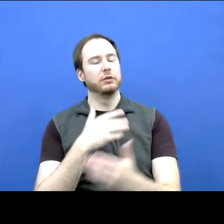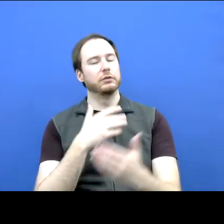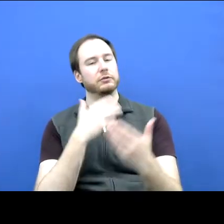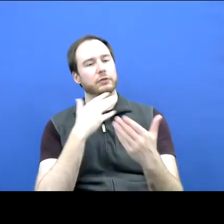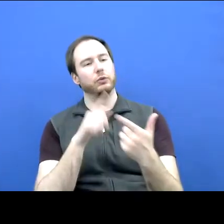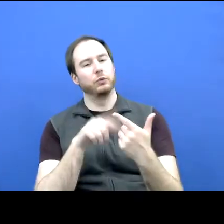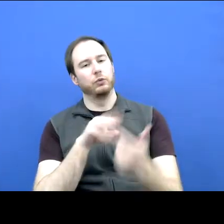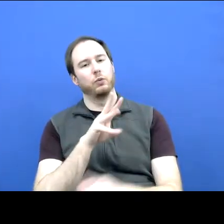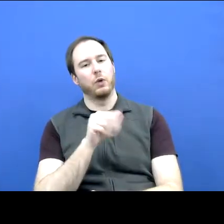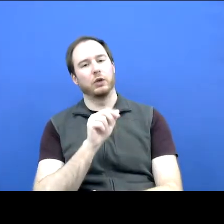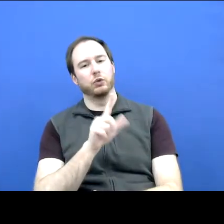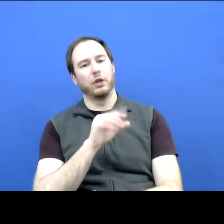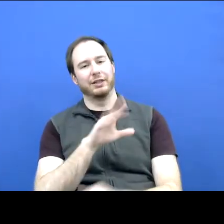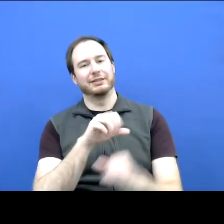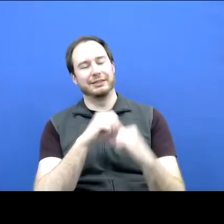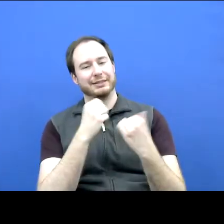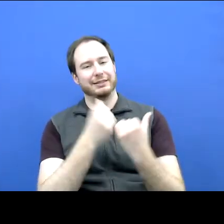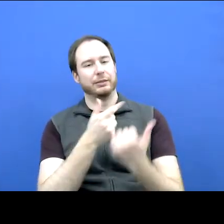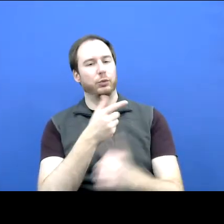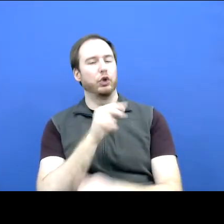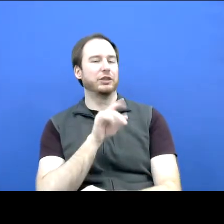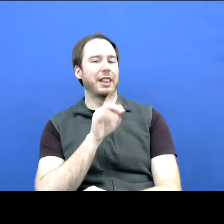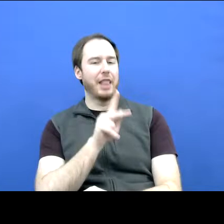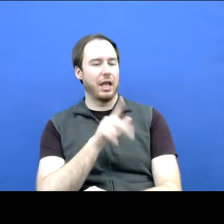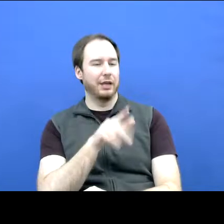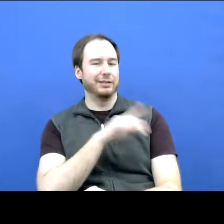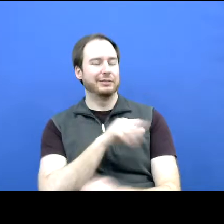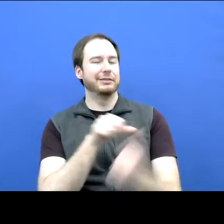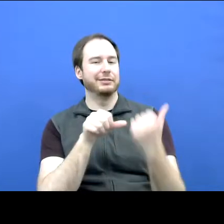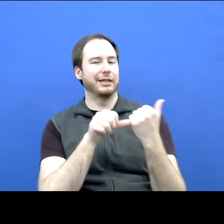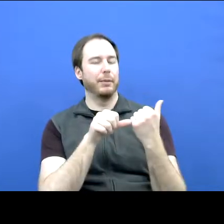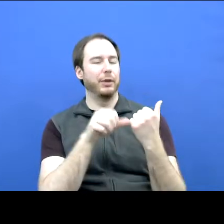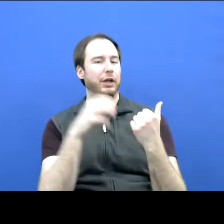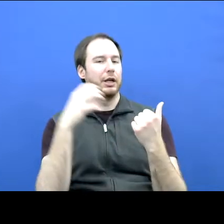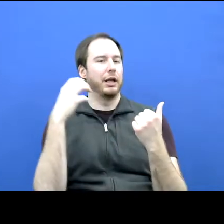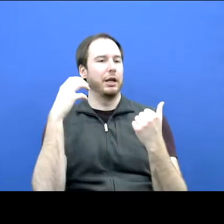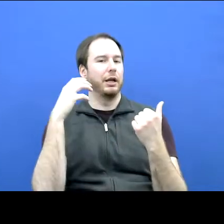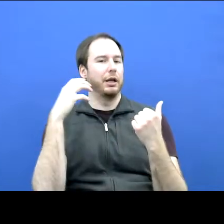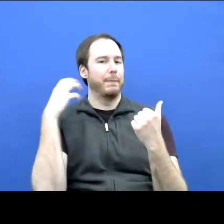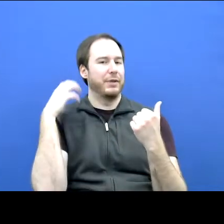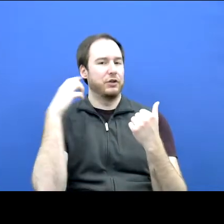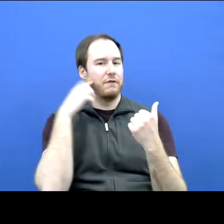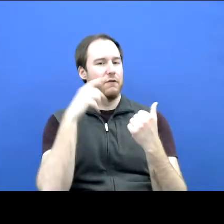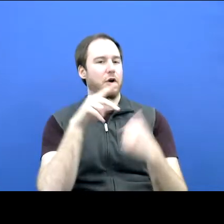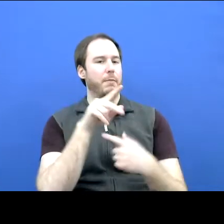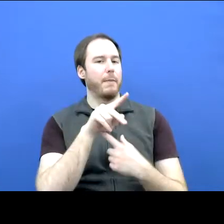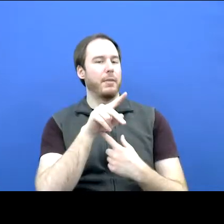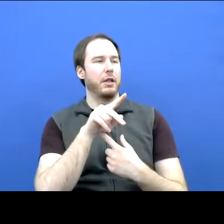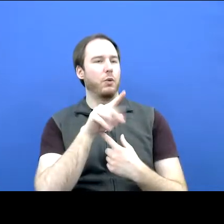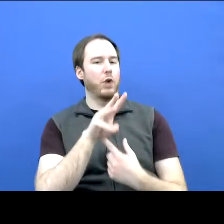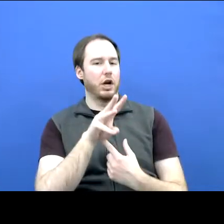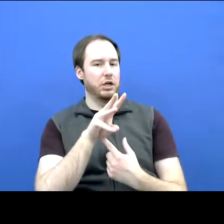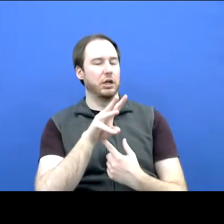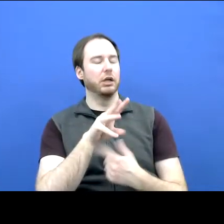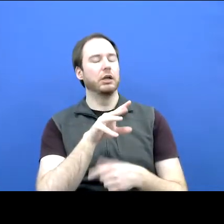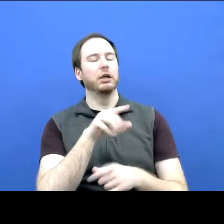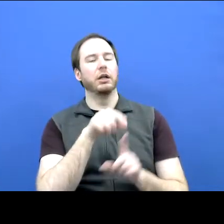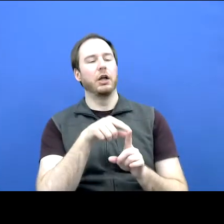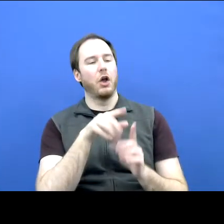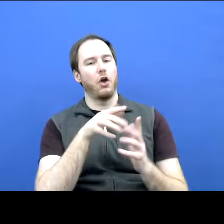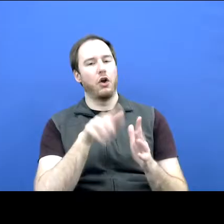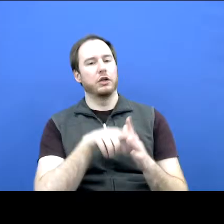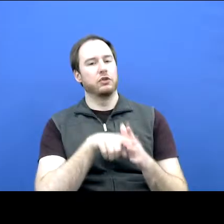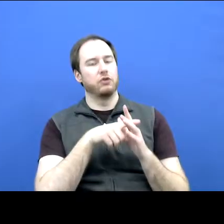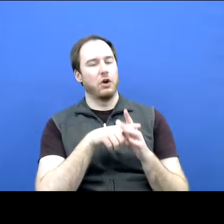and his team, Wassel Goodselak, who's our Deputy Commissioner of Public Works. If you've noticed, they've already started to take down